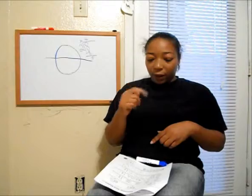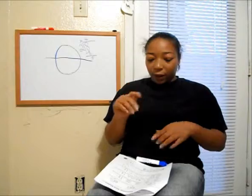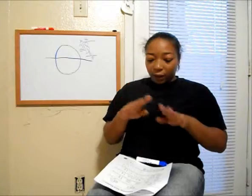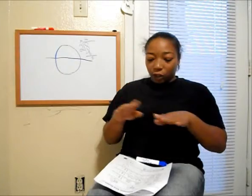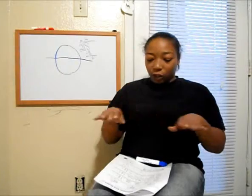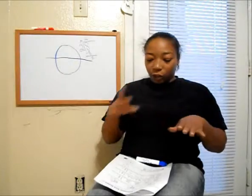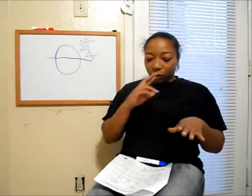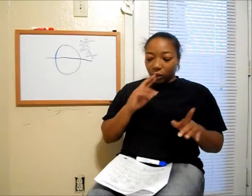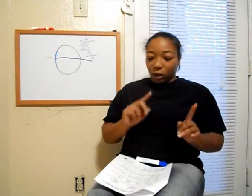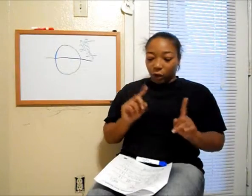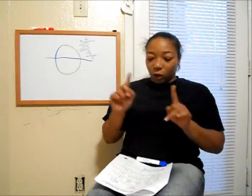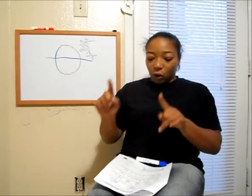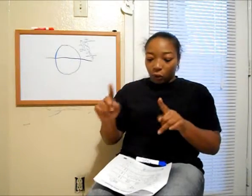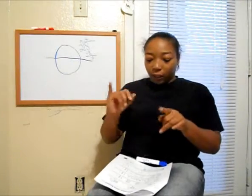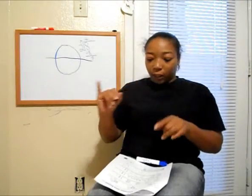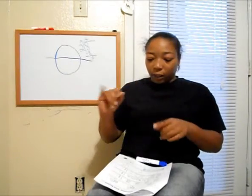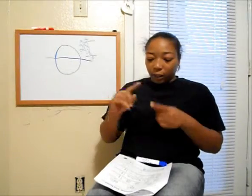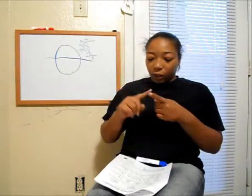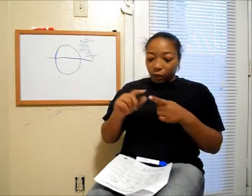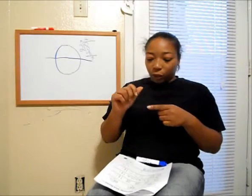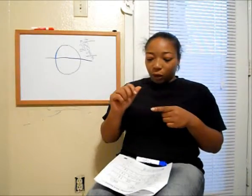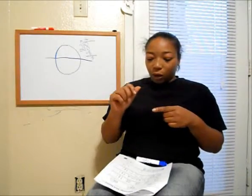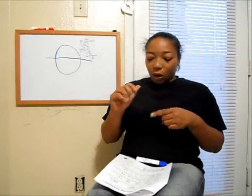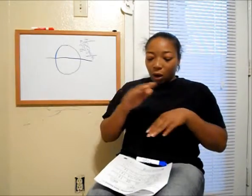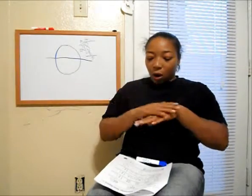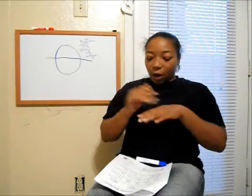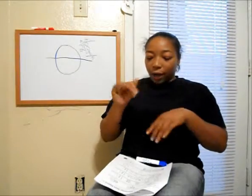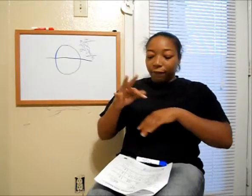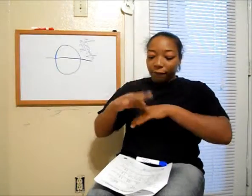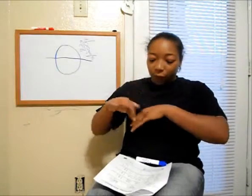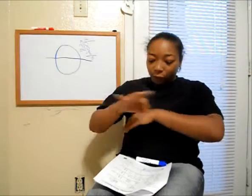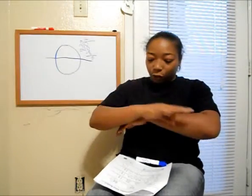the children are going on a field trip.